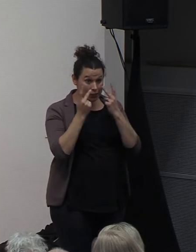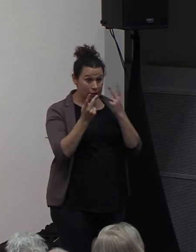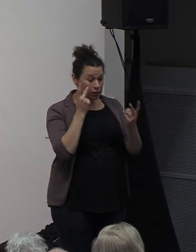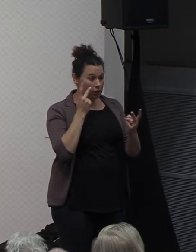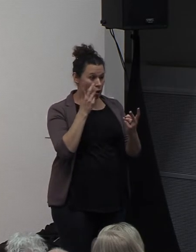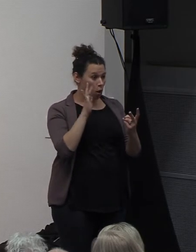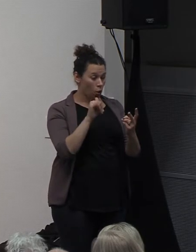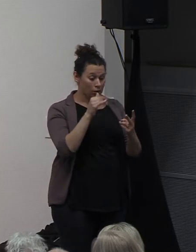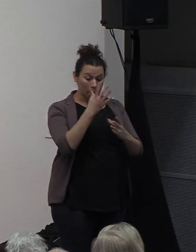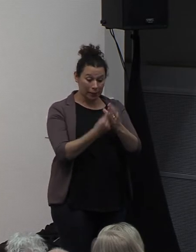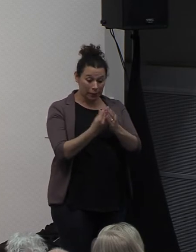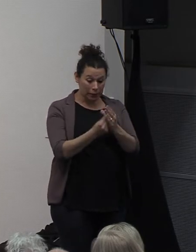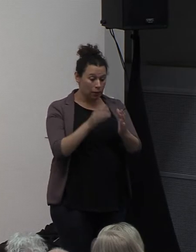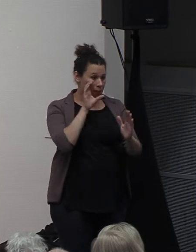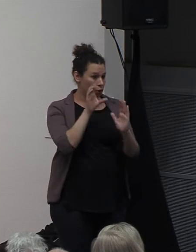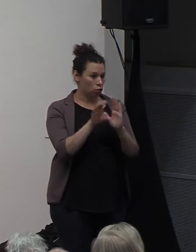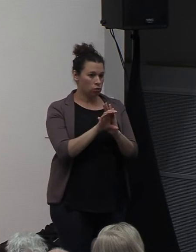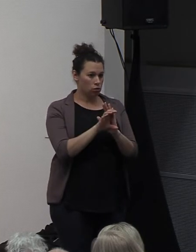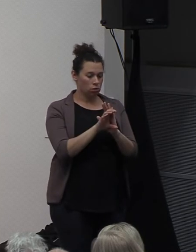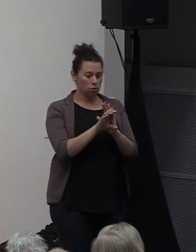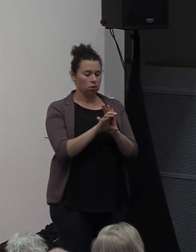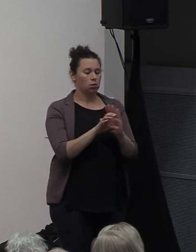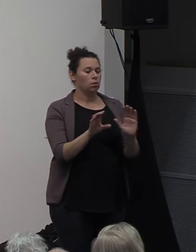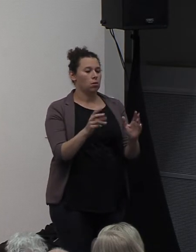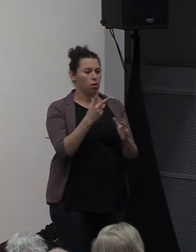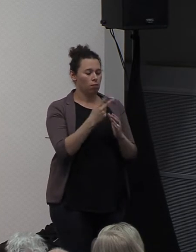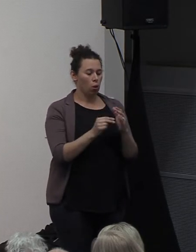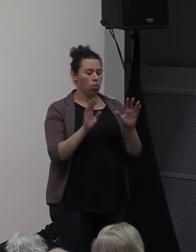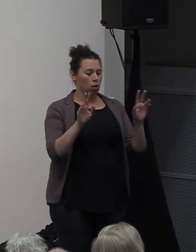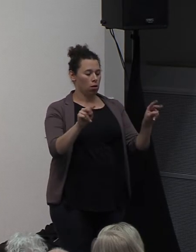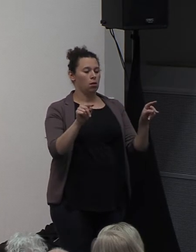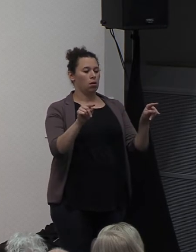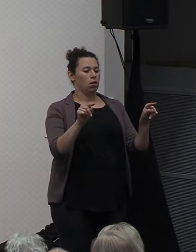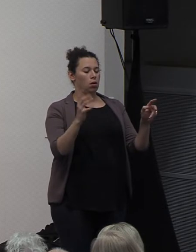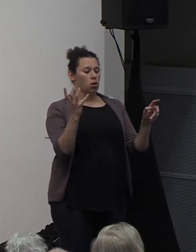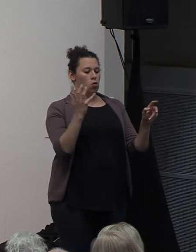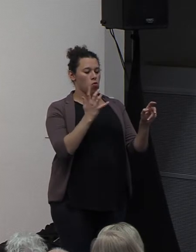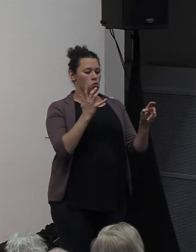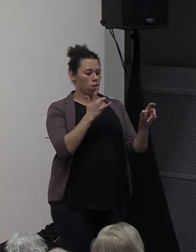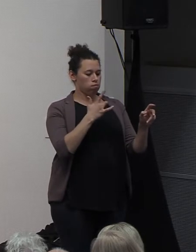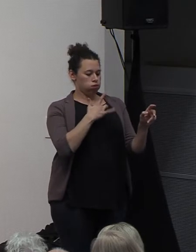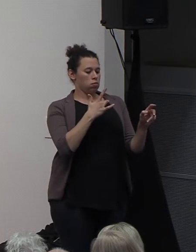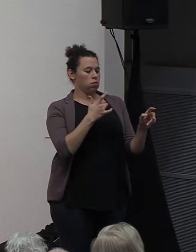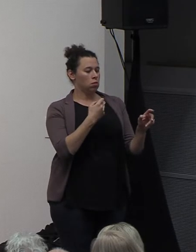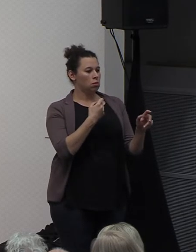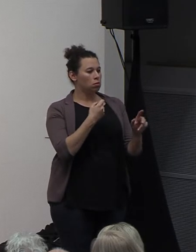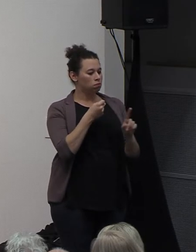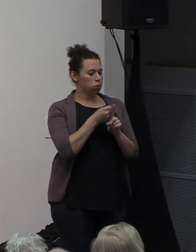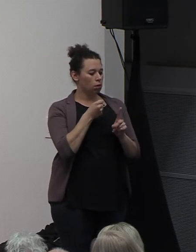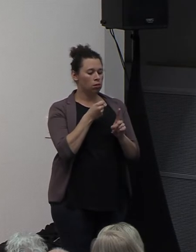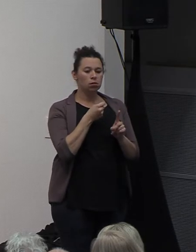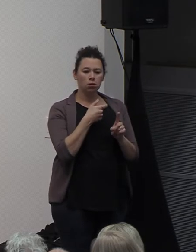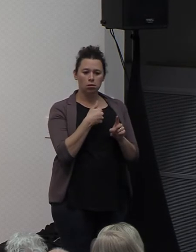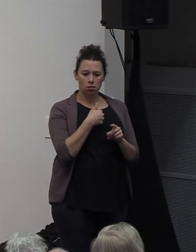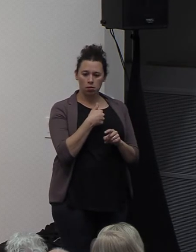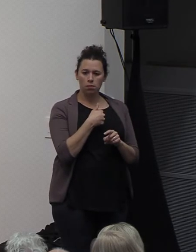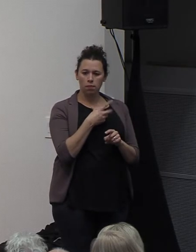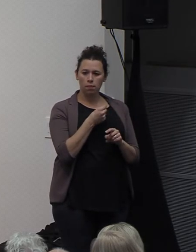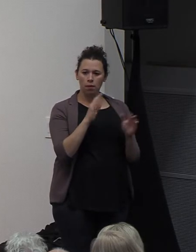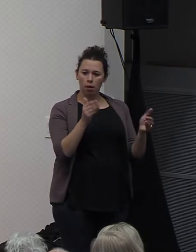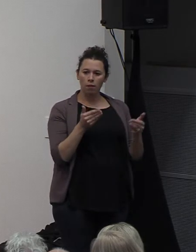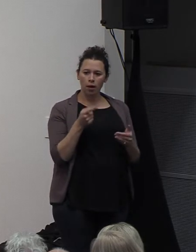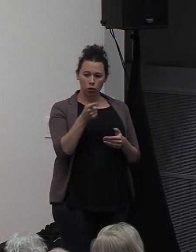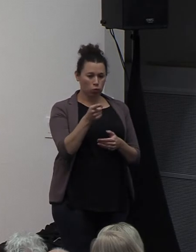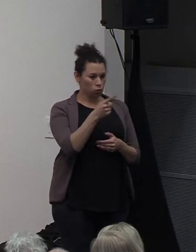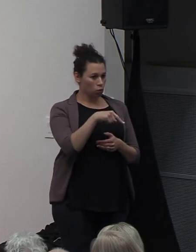the exhibition of Toscano's photographs so resonant and impactful. And I invite you, as you tour